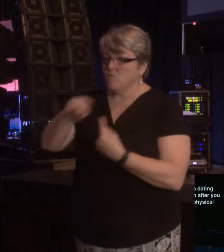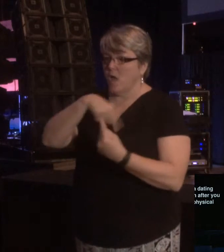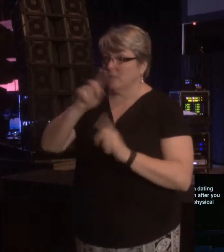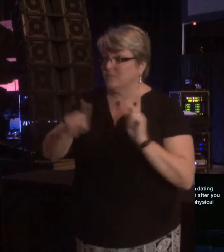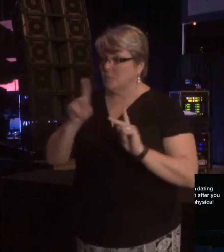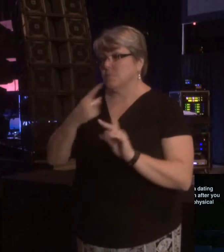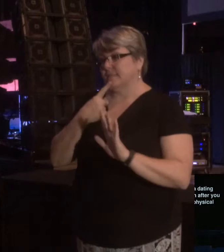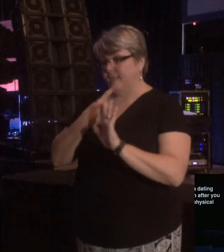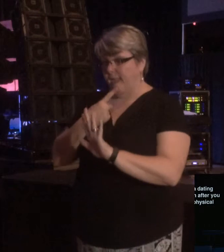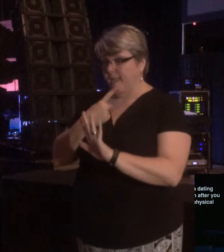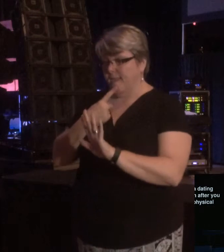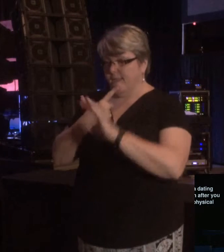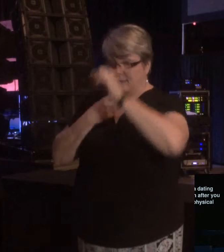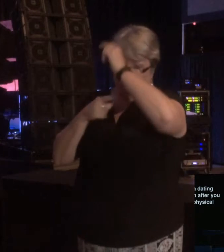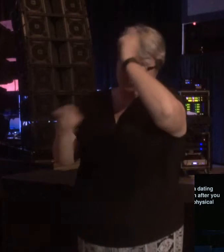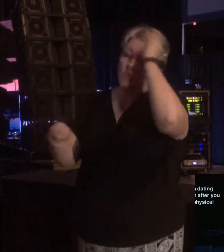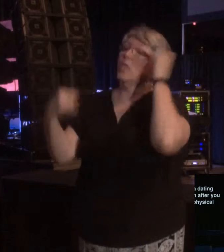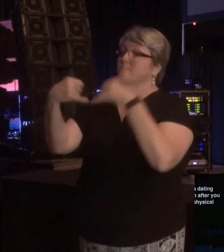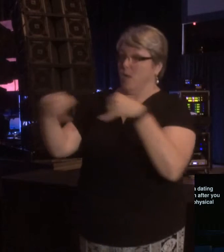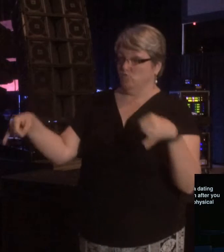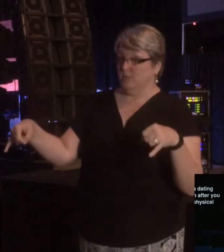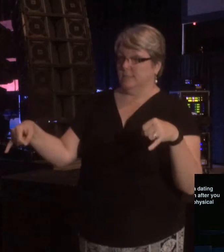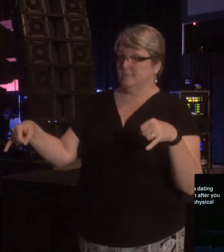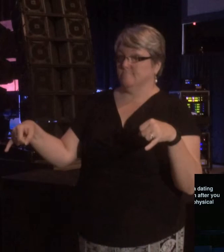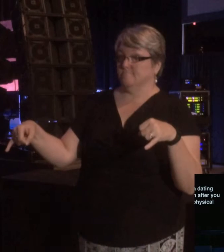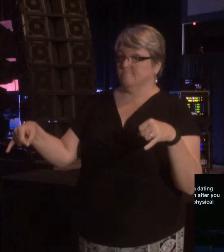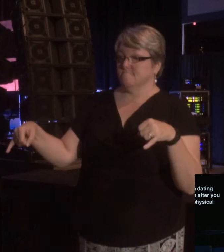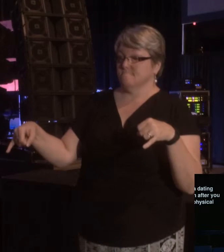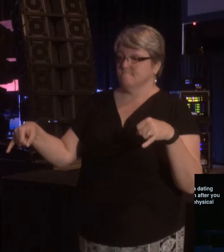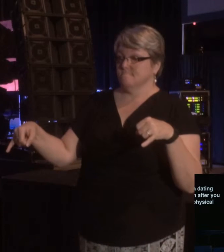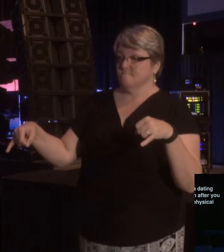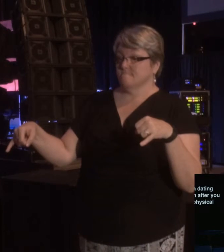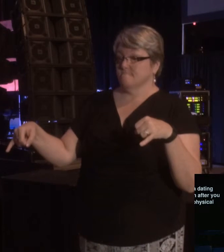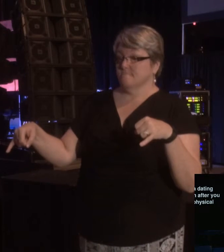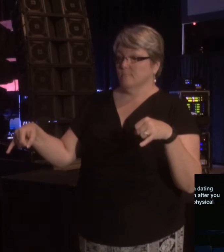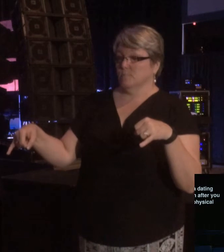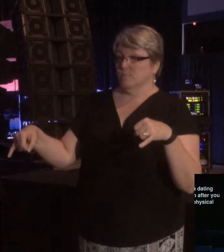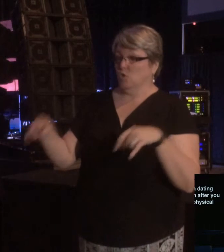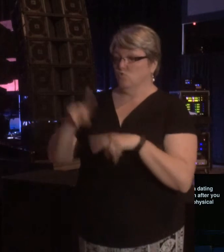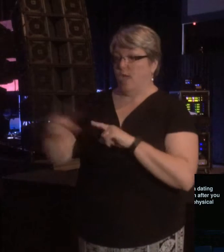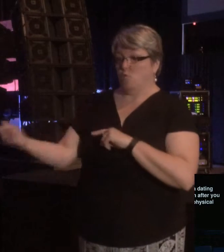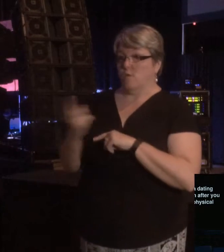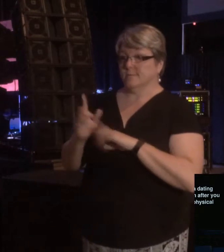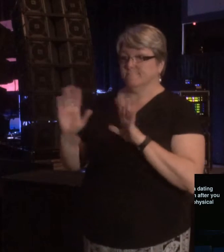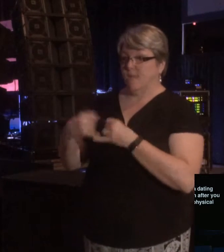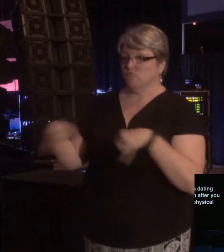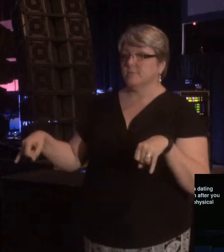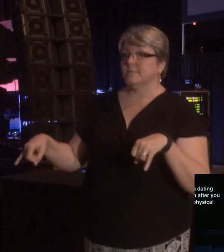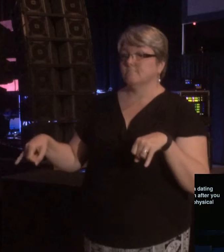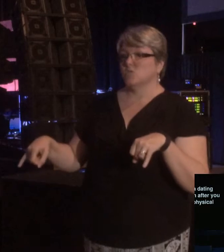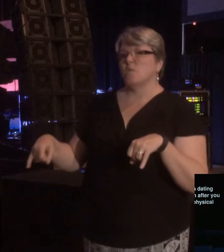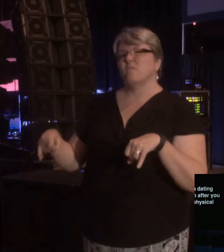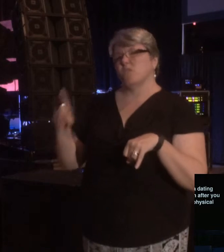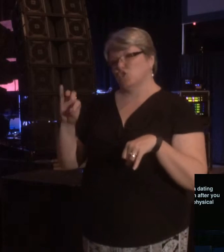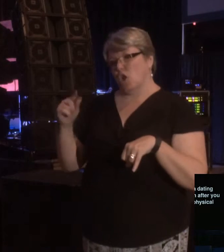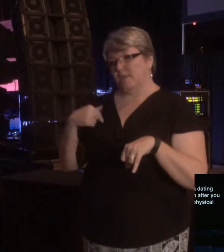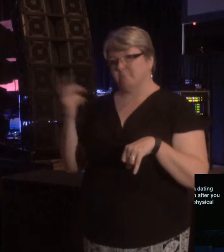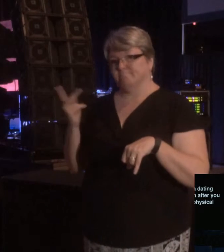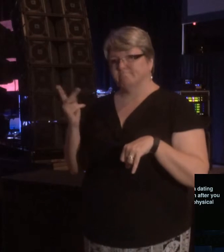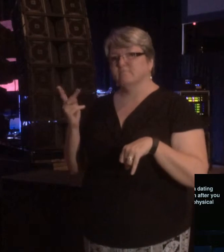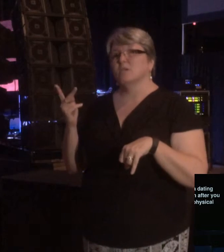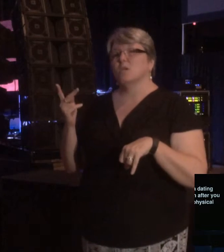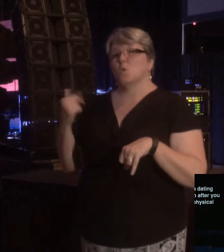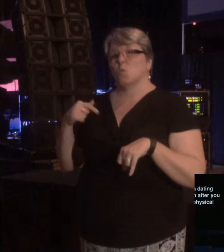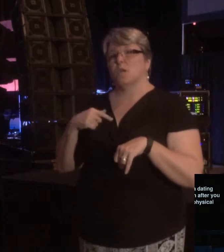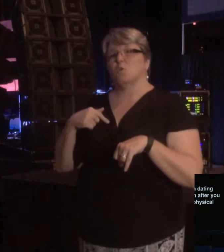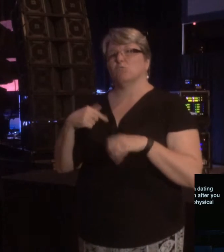had been completely transformed by the Lord and came to me that day. And I could see it in his countenance. He was different. He